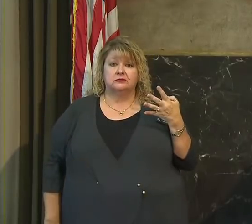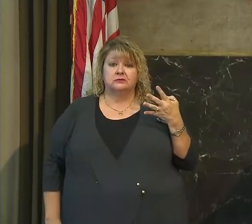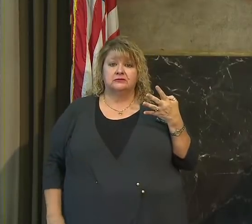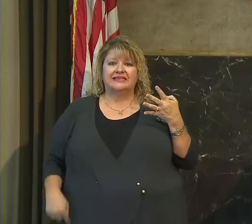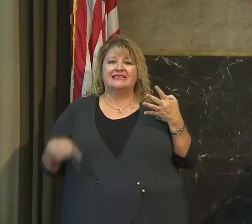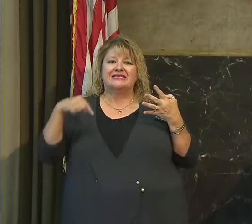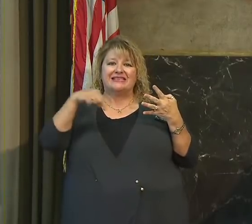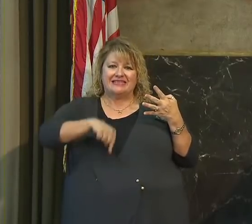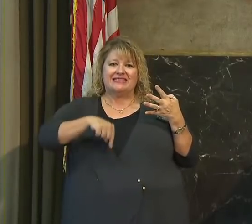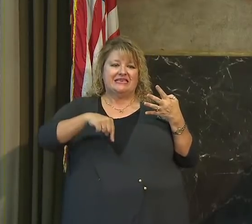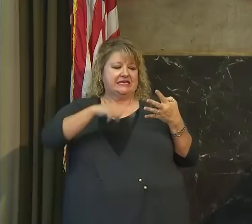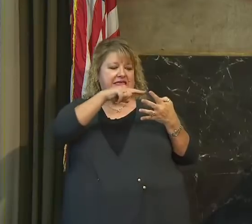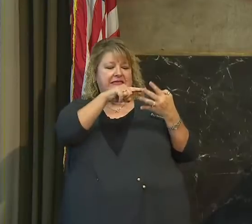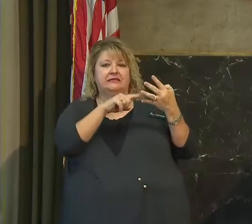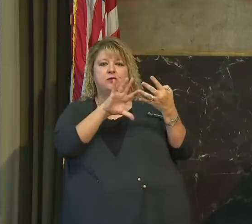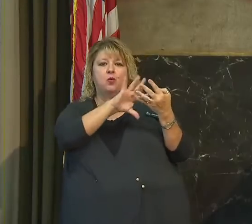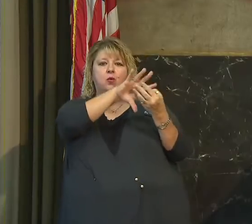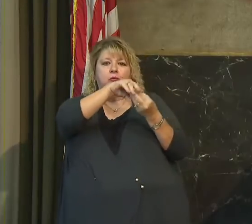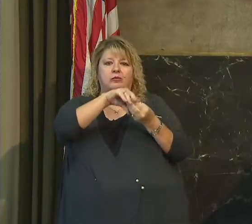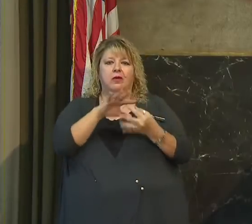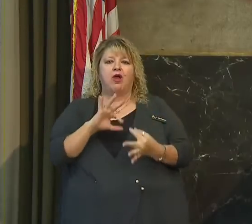storm.